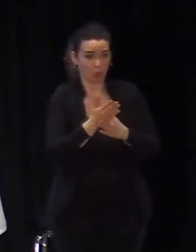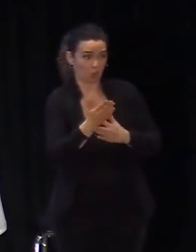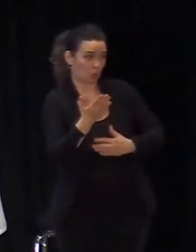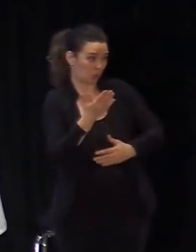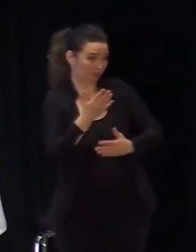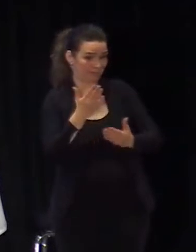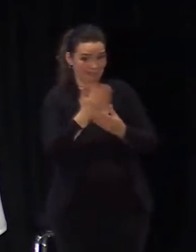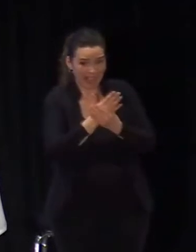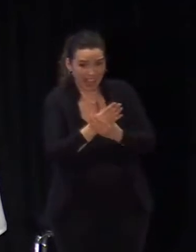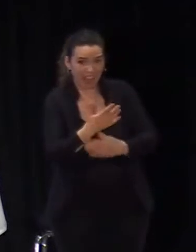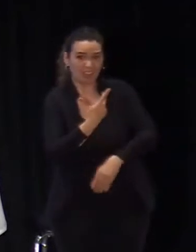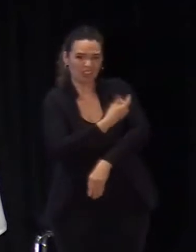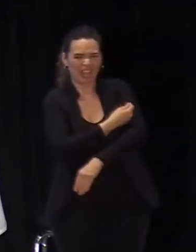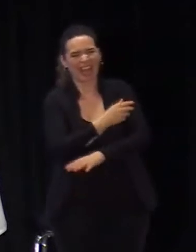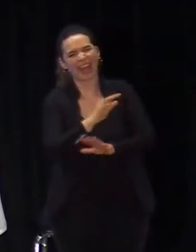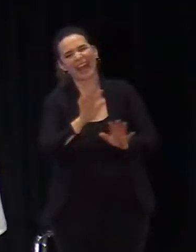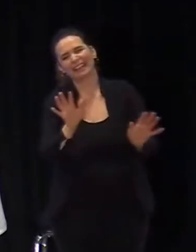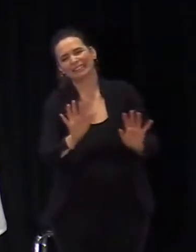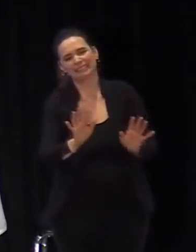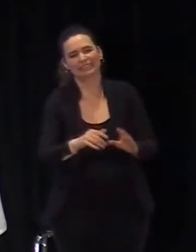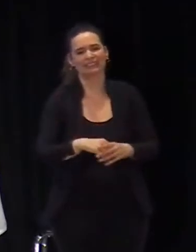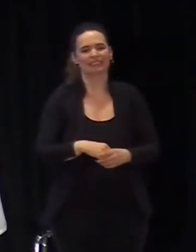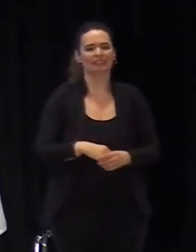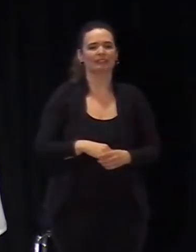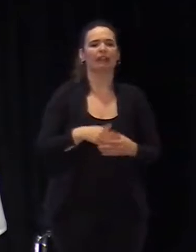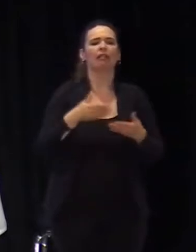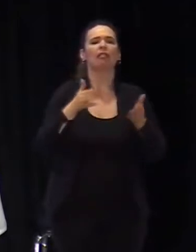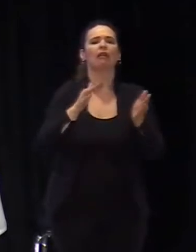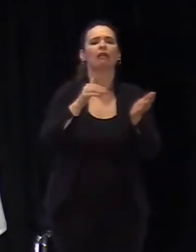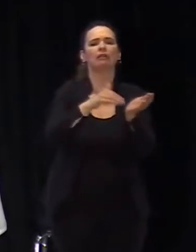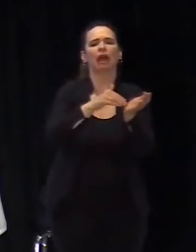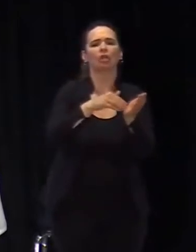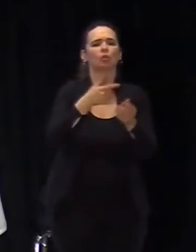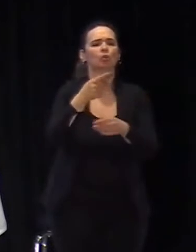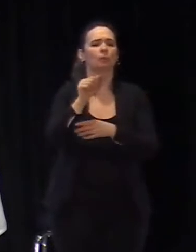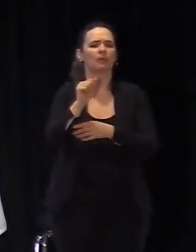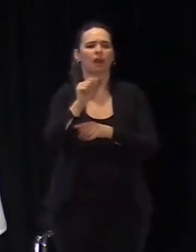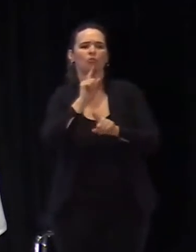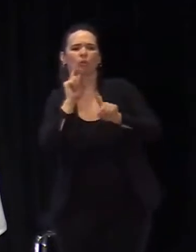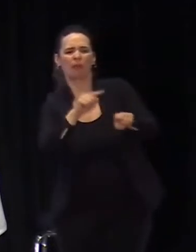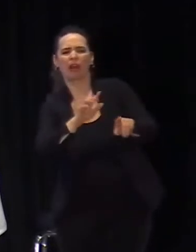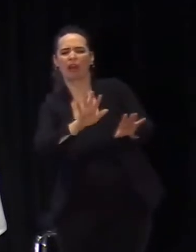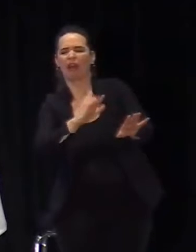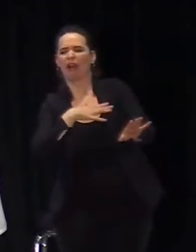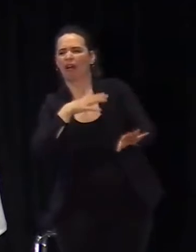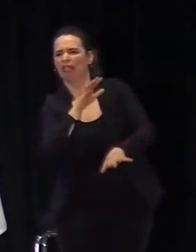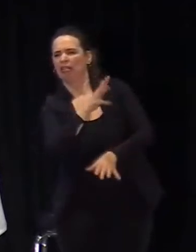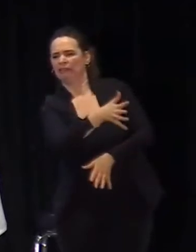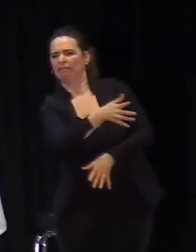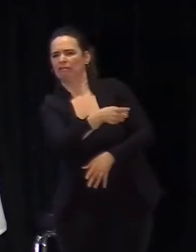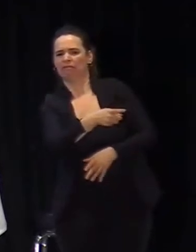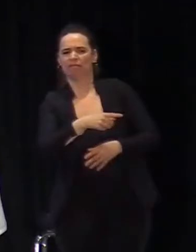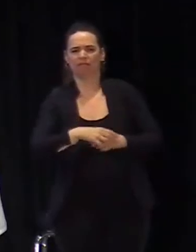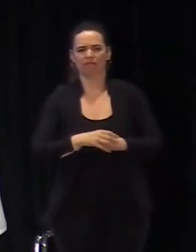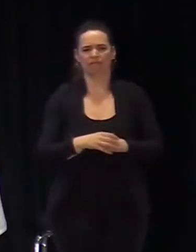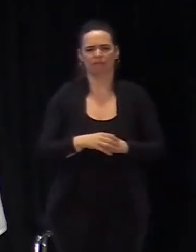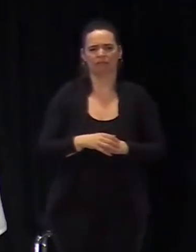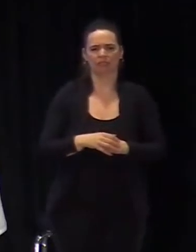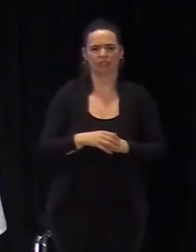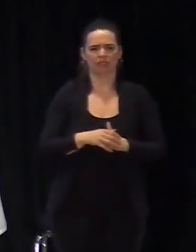We'll let Dr. Gupta talk about that on Thursday, but certainly these are, when they're coming here, you're dealing with health department